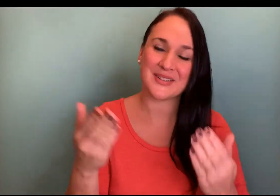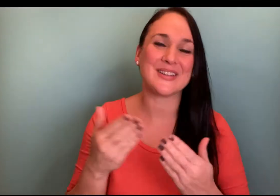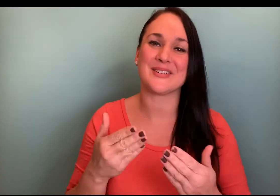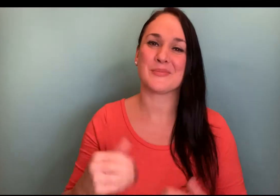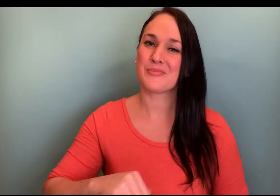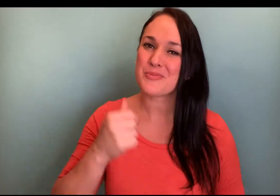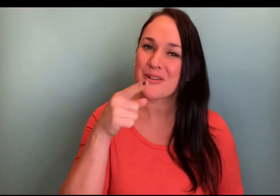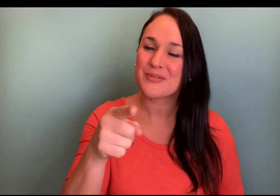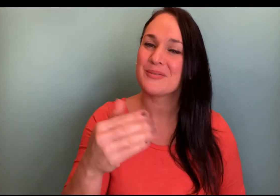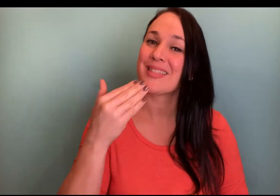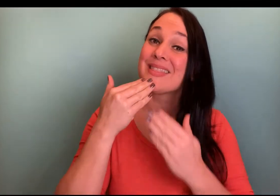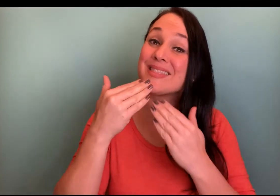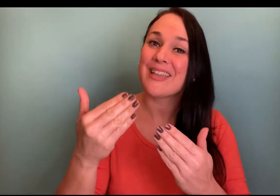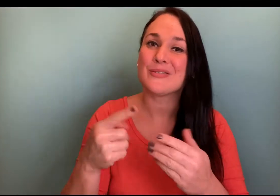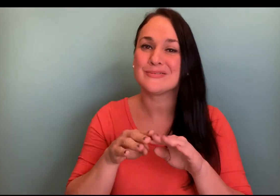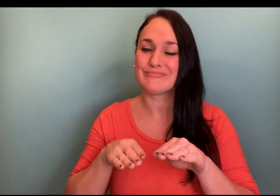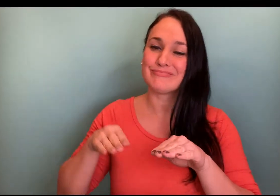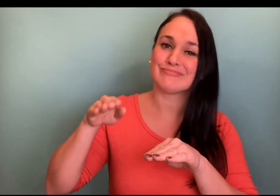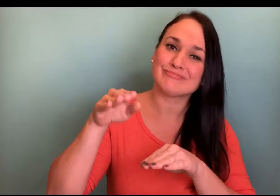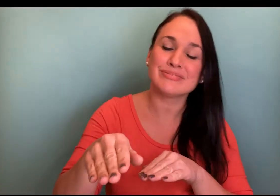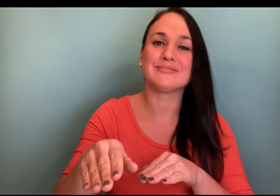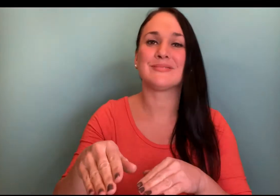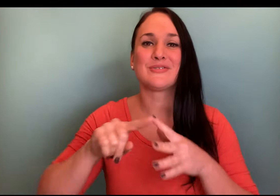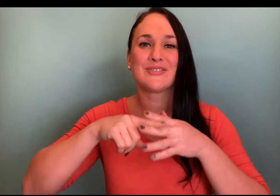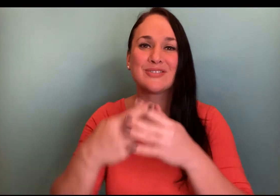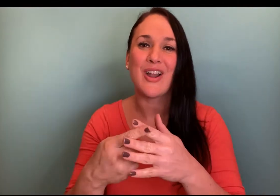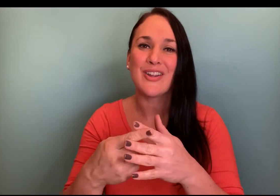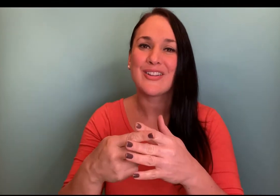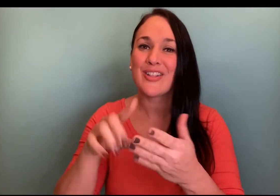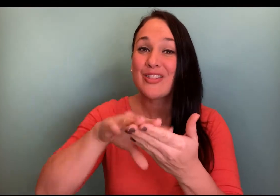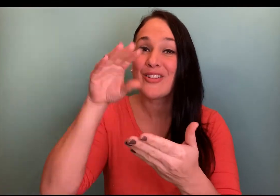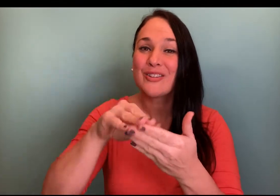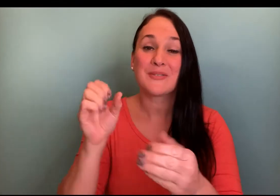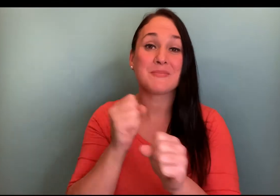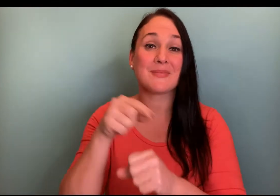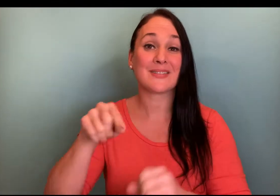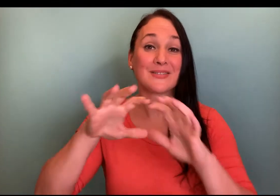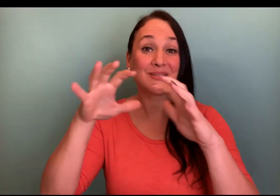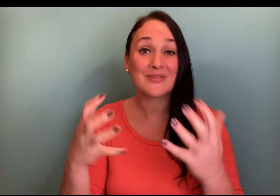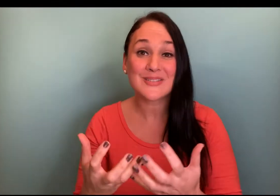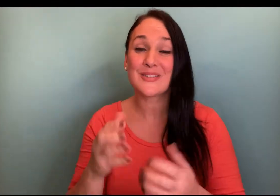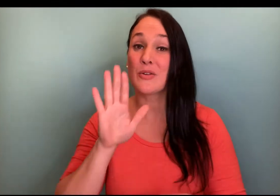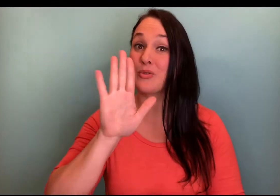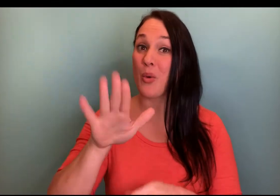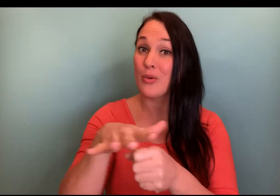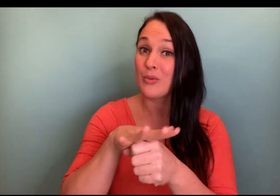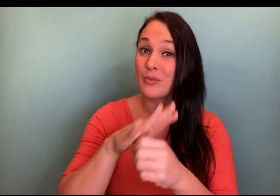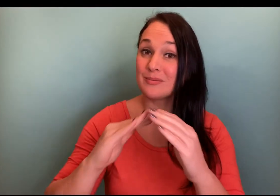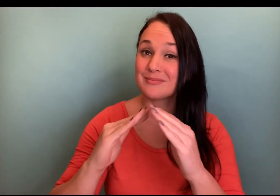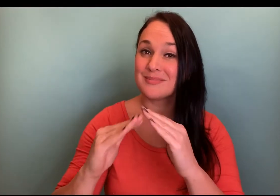sign. I'm just really happy you're here and I'm proud of you. And thanks for taking your first step forward to get to starting to learn so you can